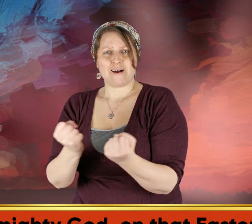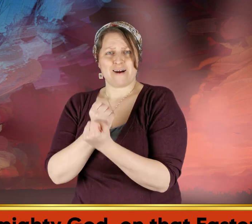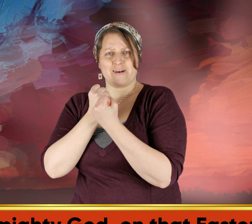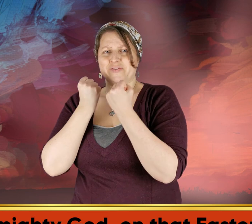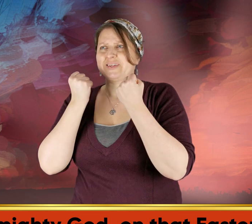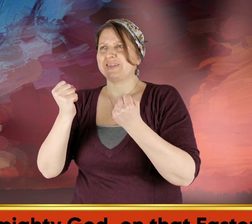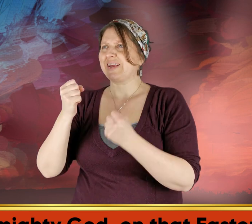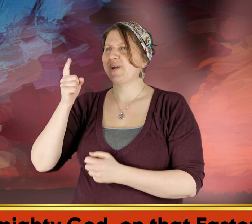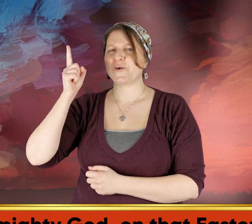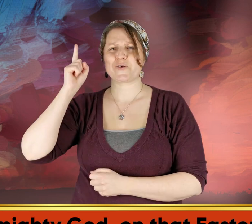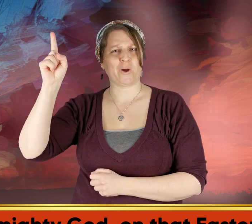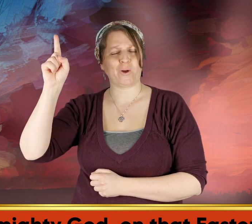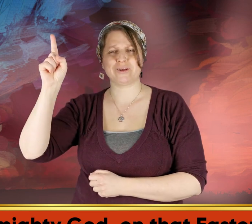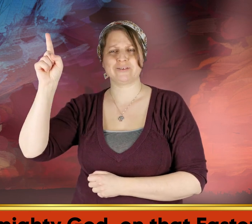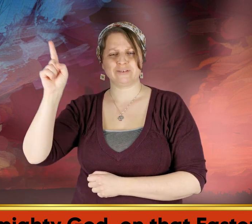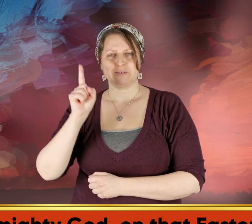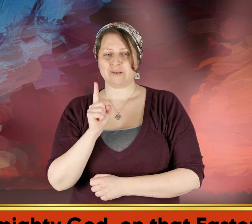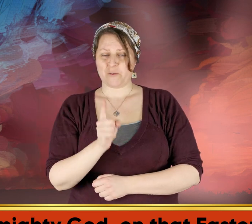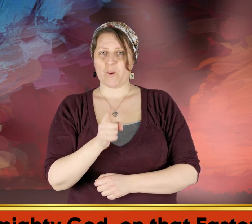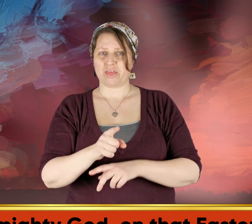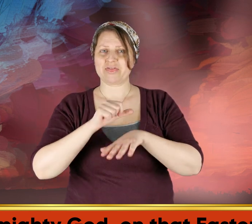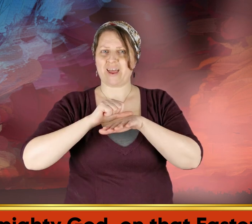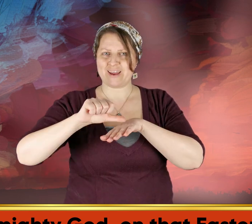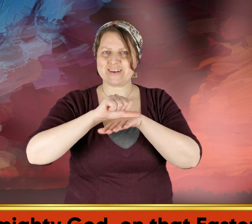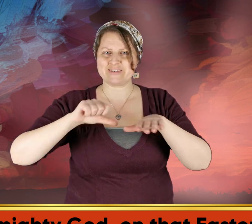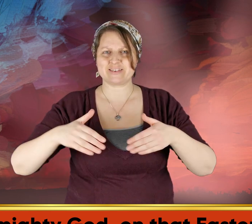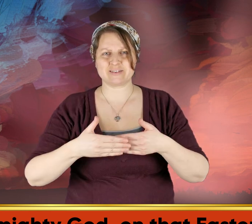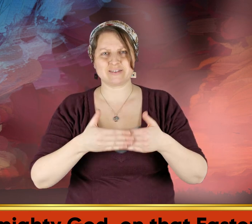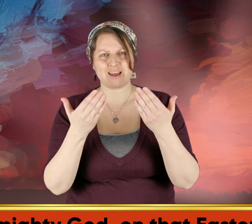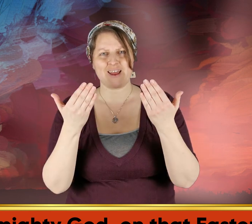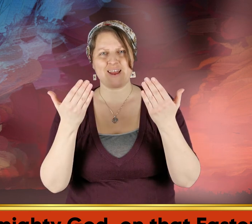God On that Easter day